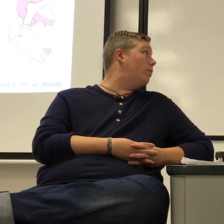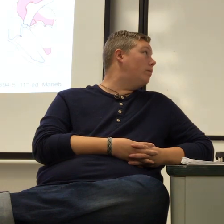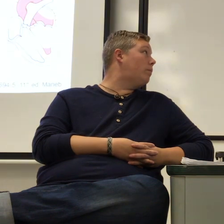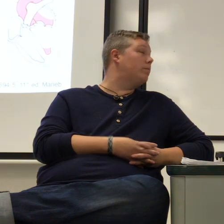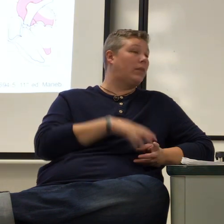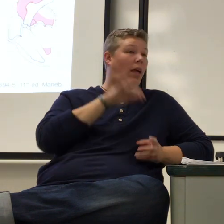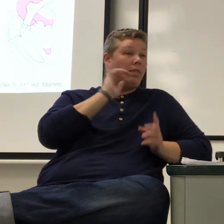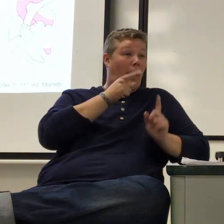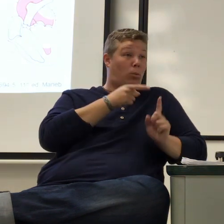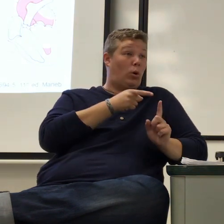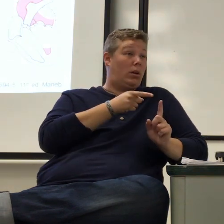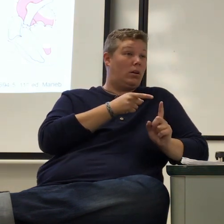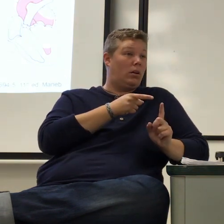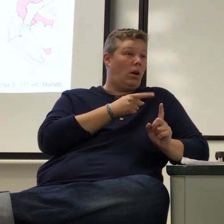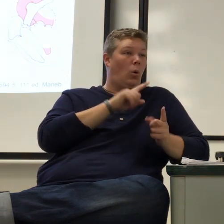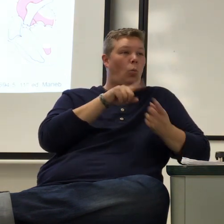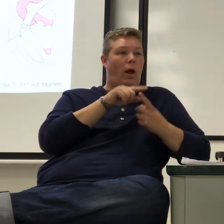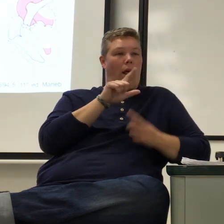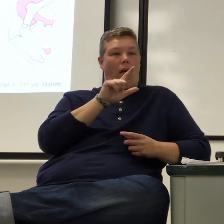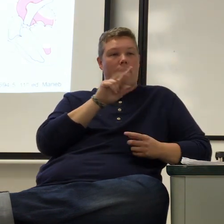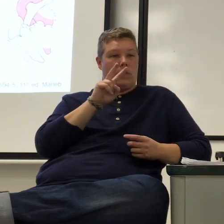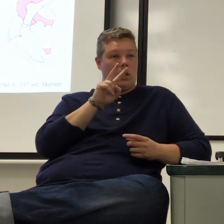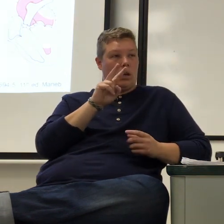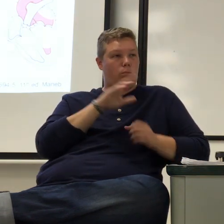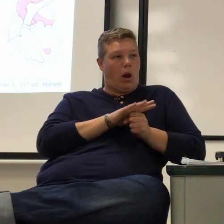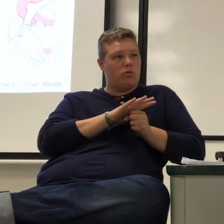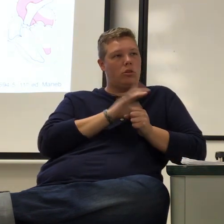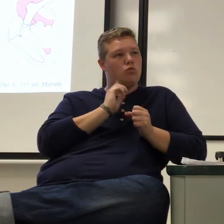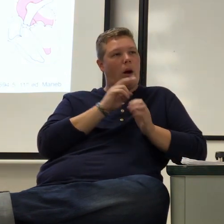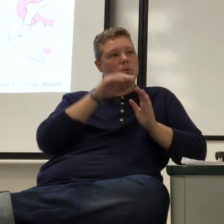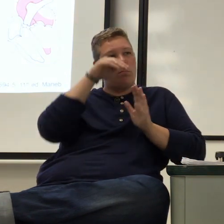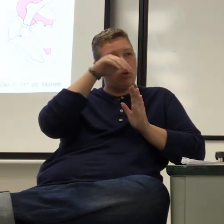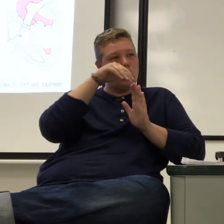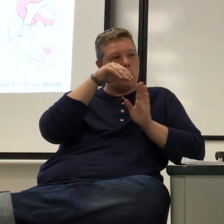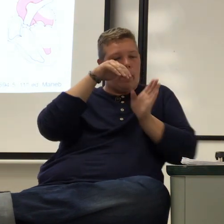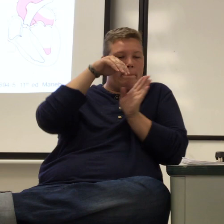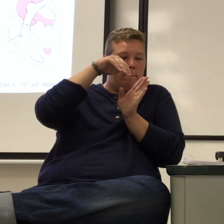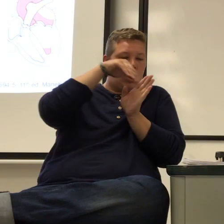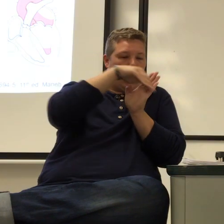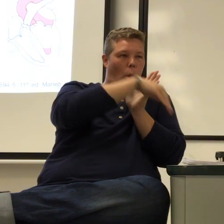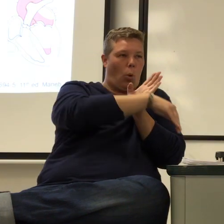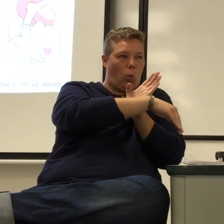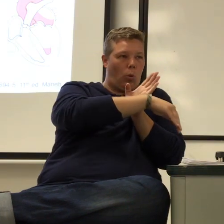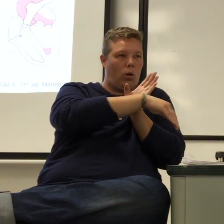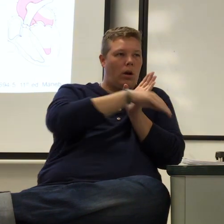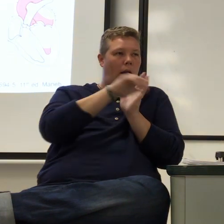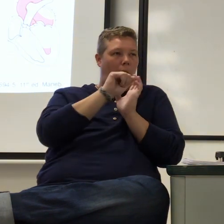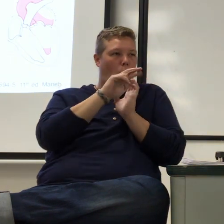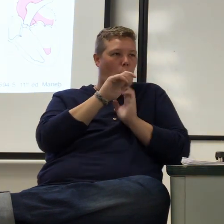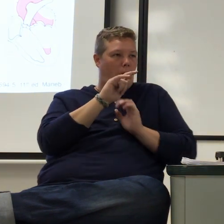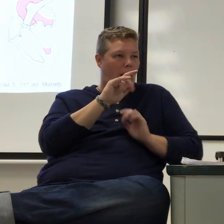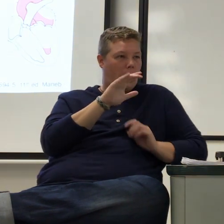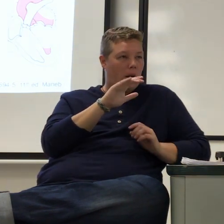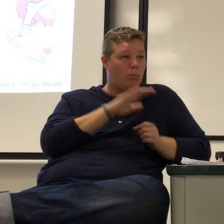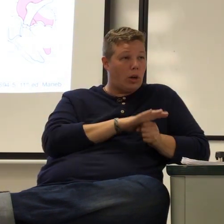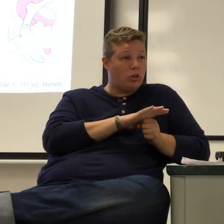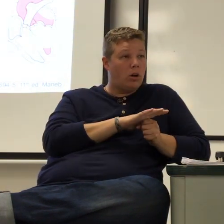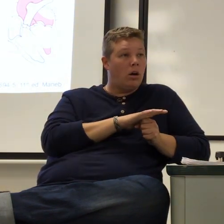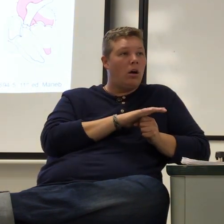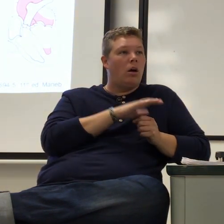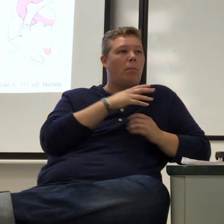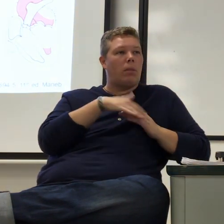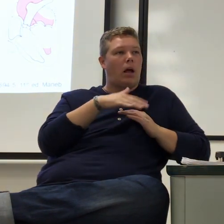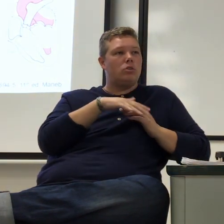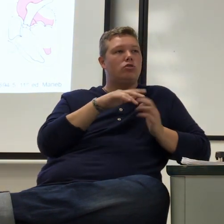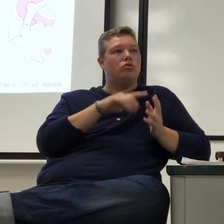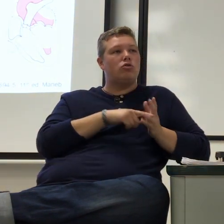here, when LV pressure drops below aortic pressure, you know, blood starts to flow